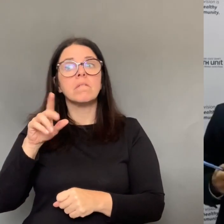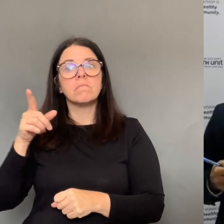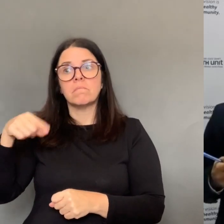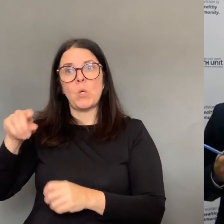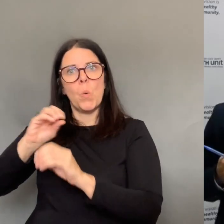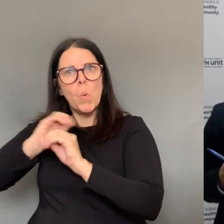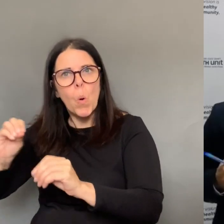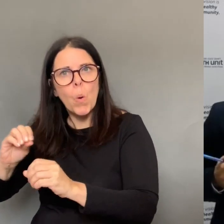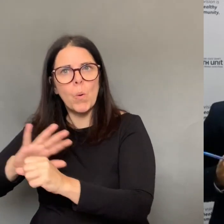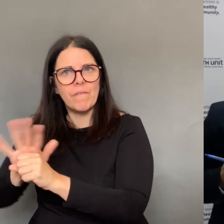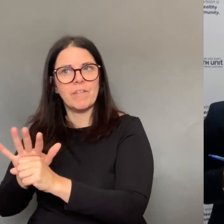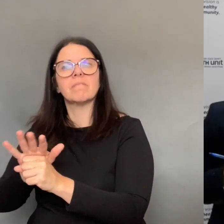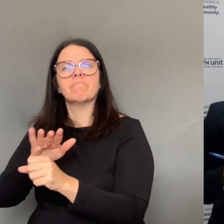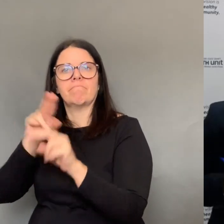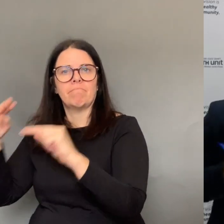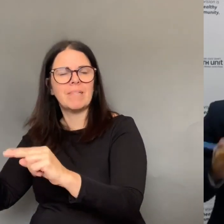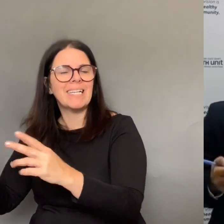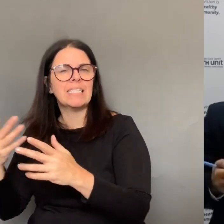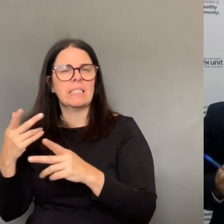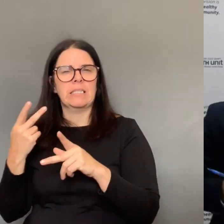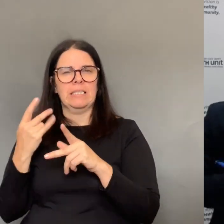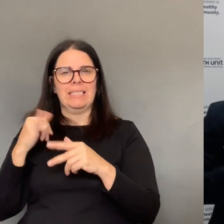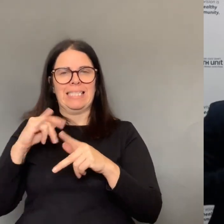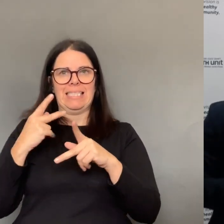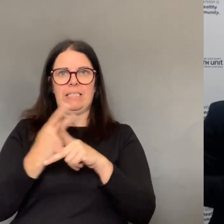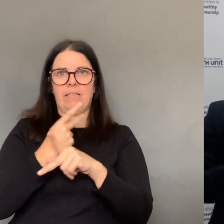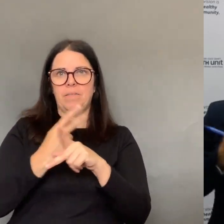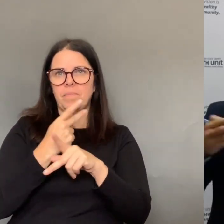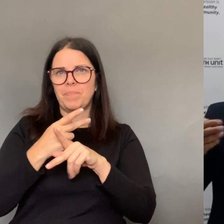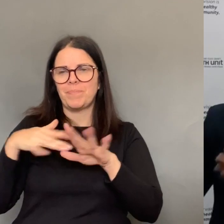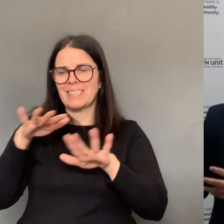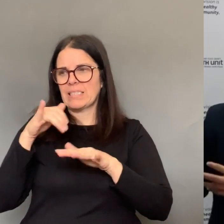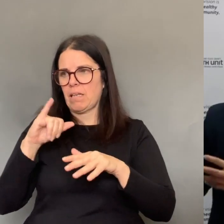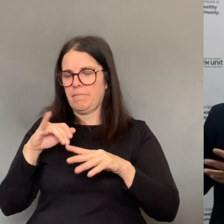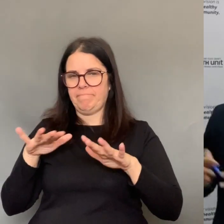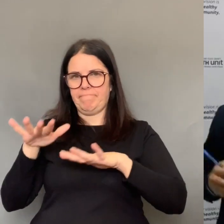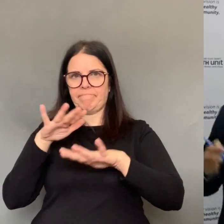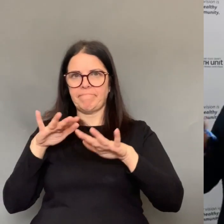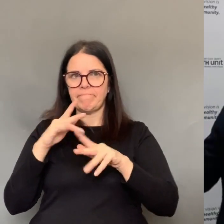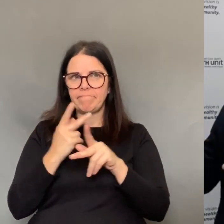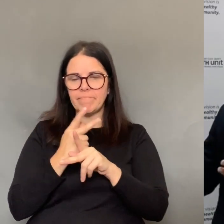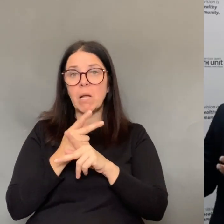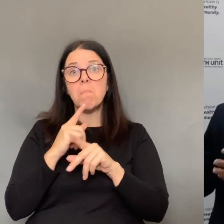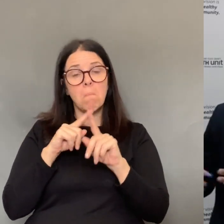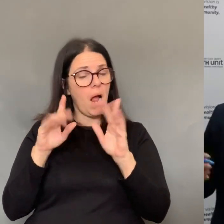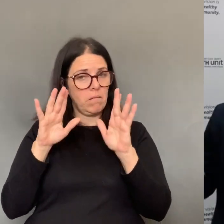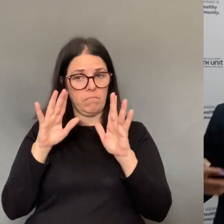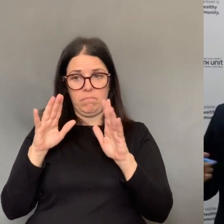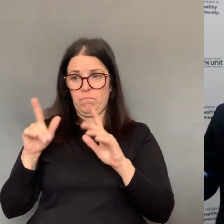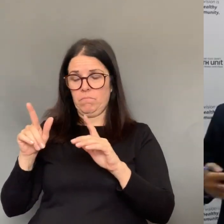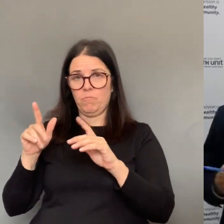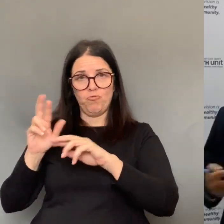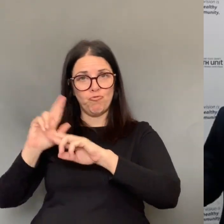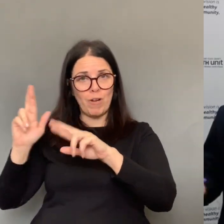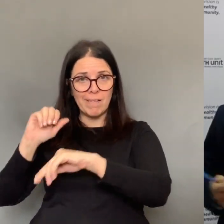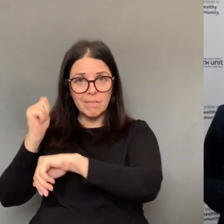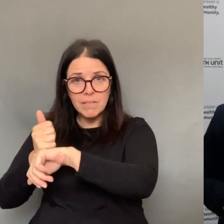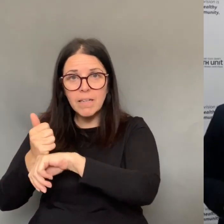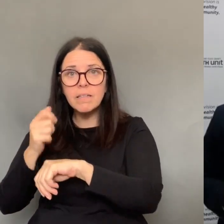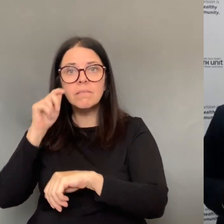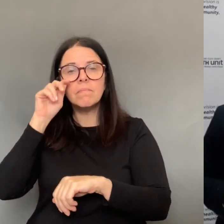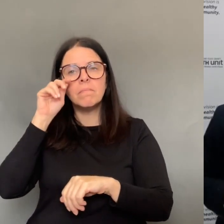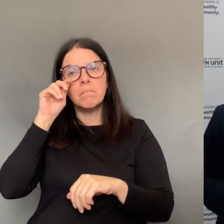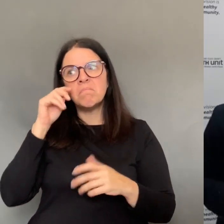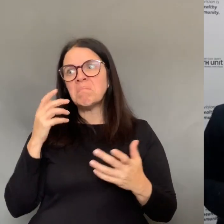And even like the other details of transfers and what happened with staffing, I think those details are